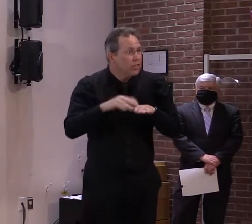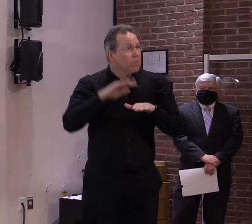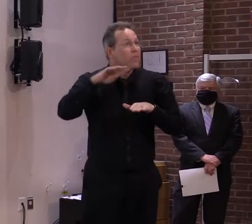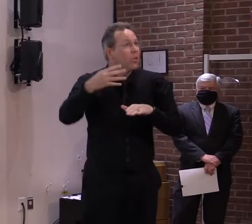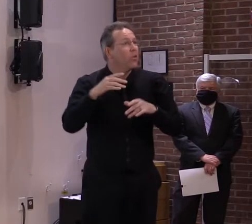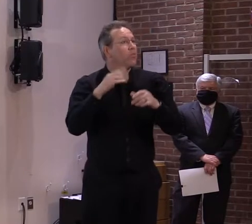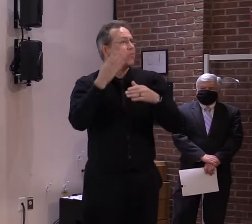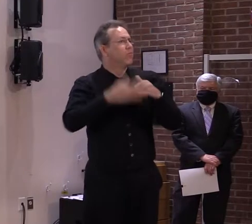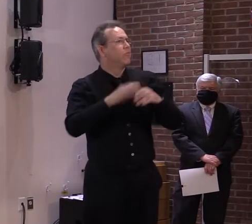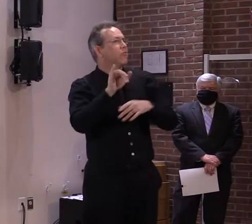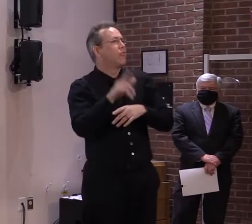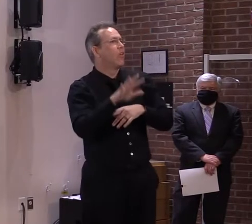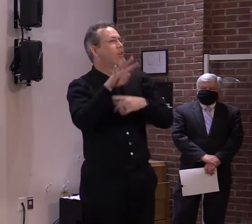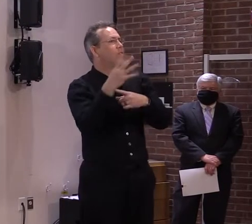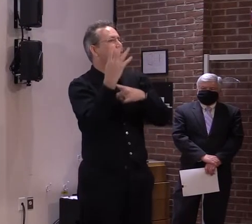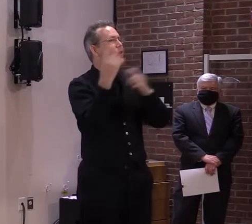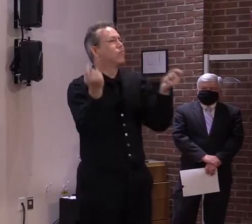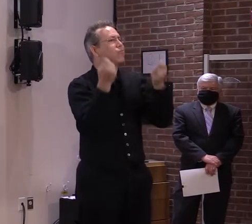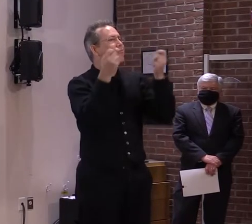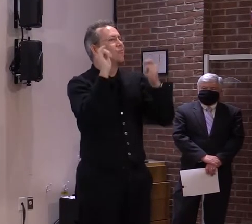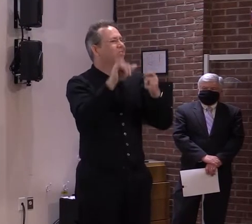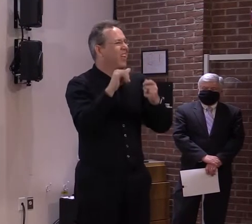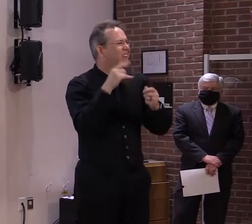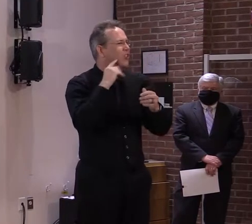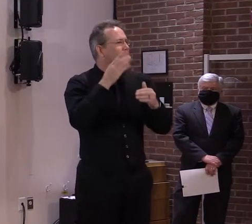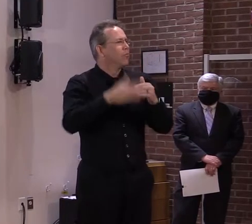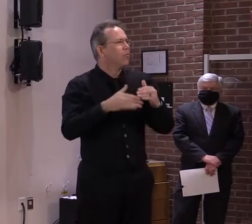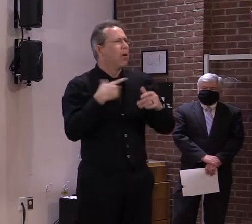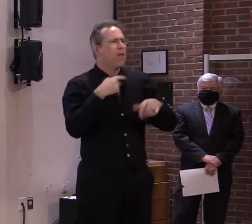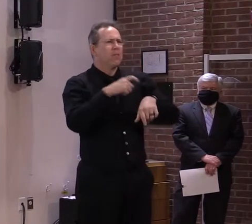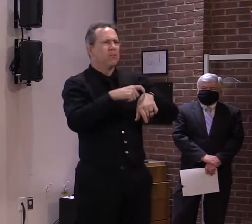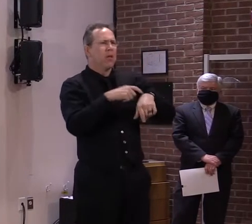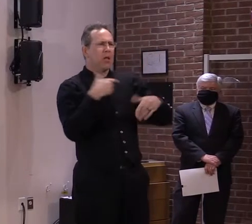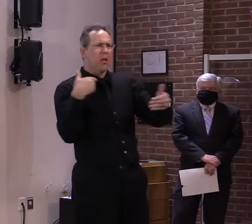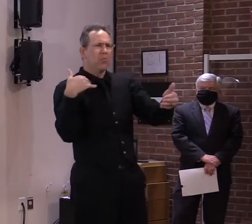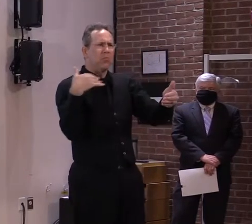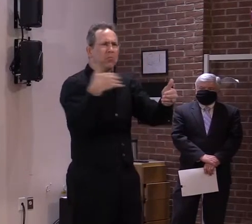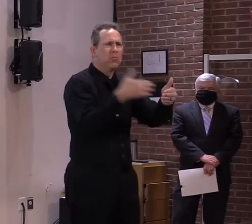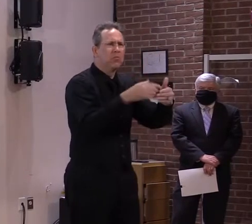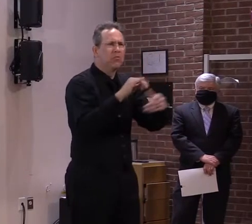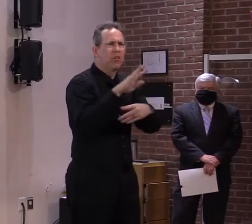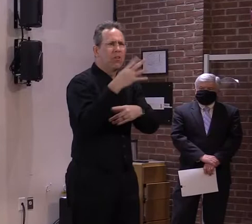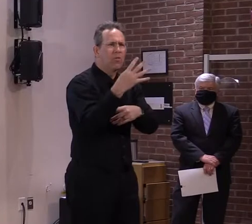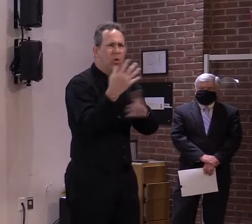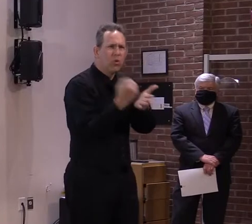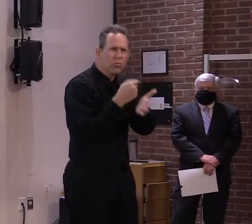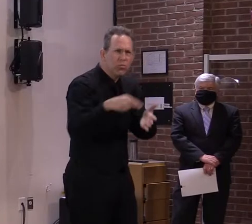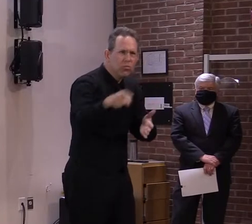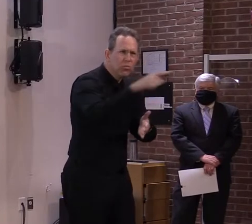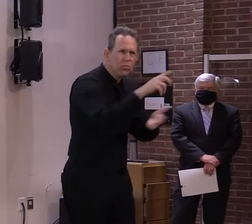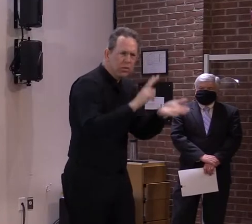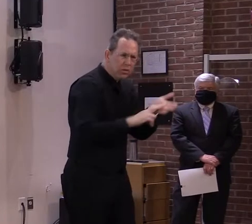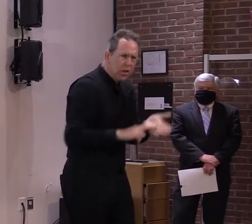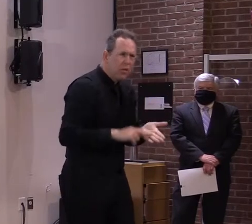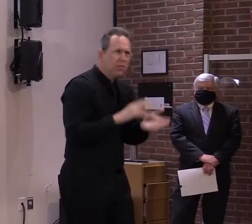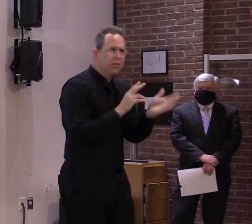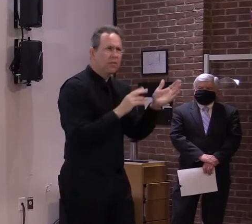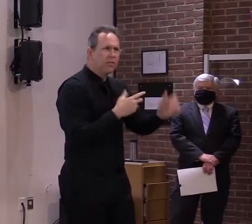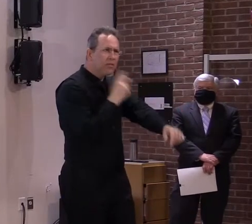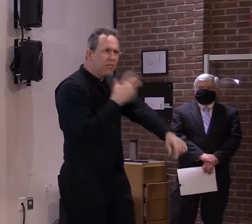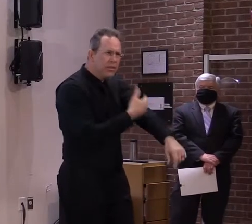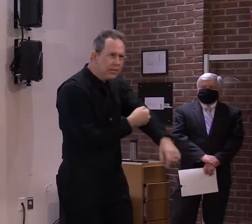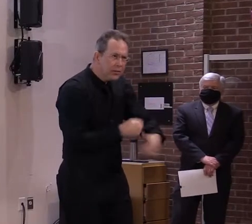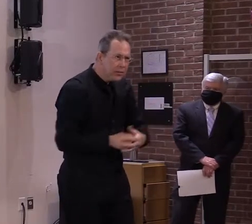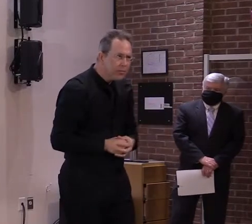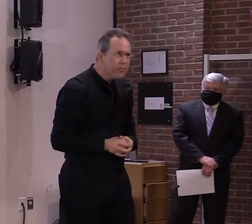of time to register and receive their vaccine. And we may even be vaccinating people under 16 by then.